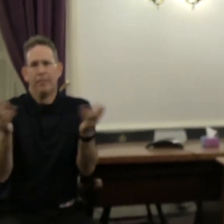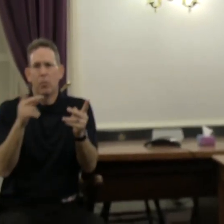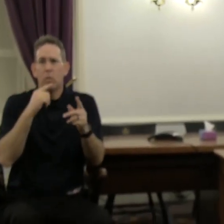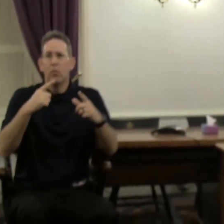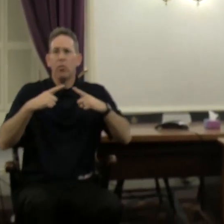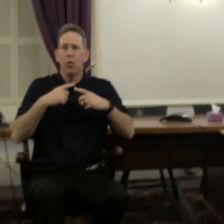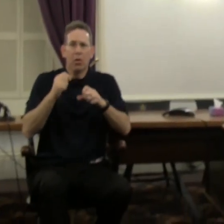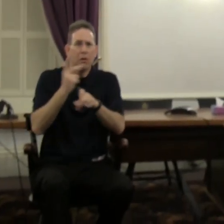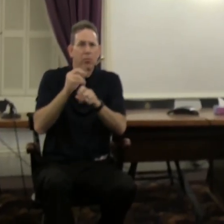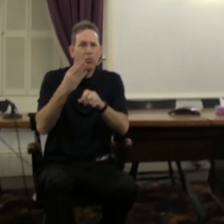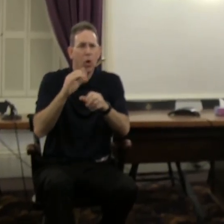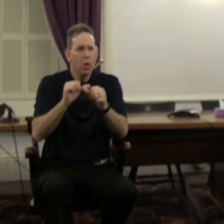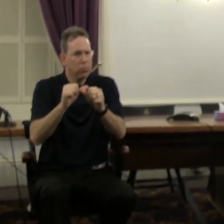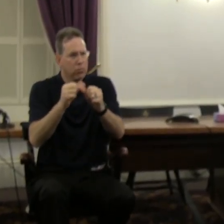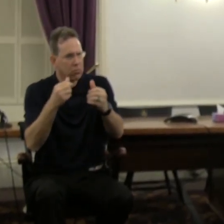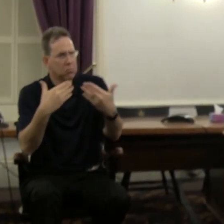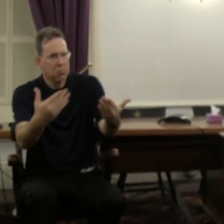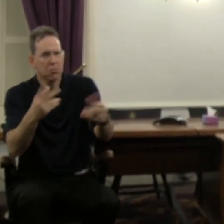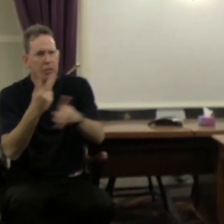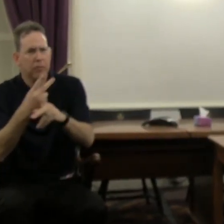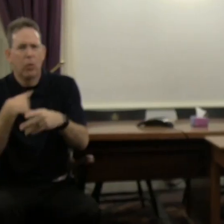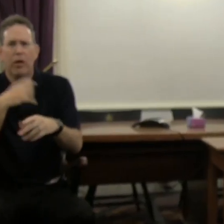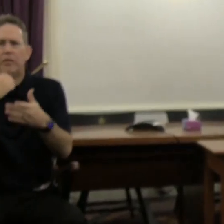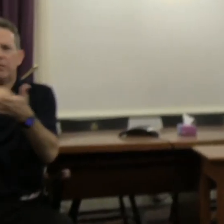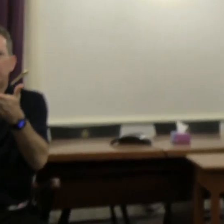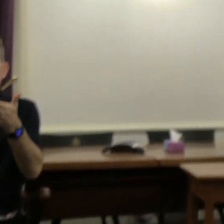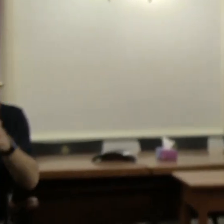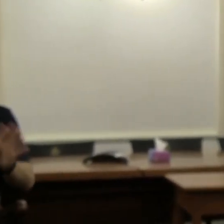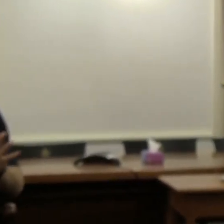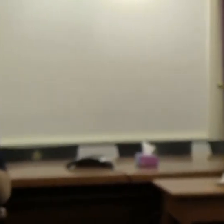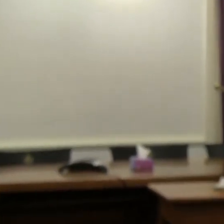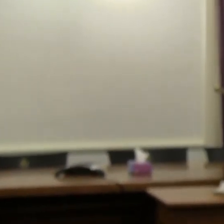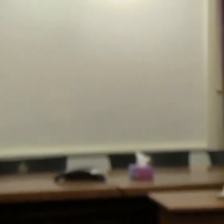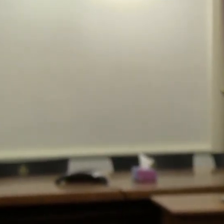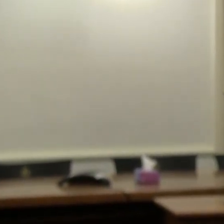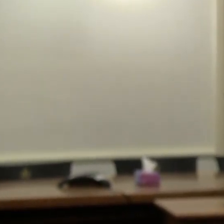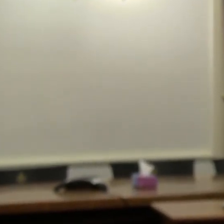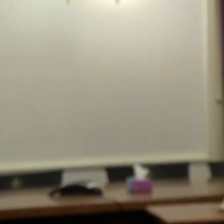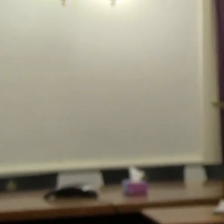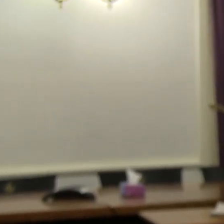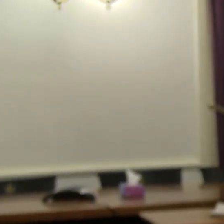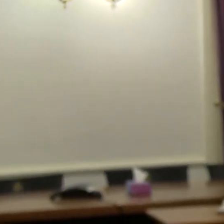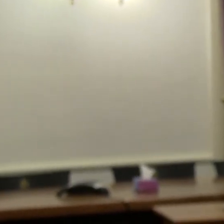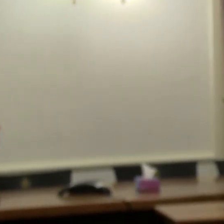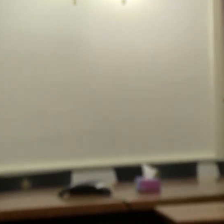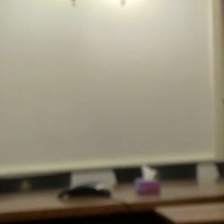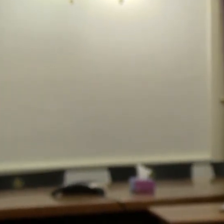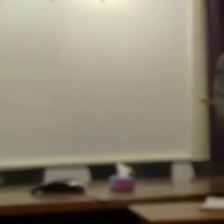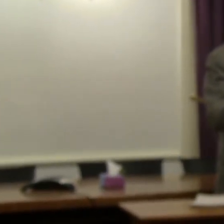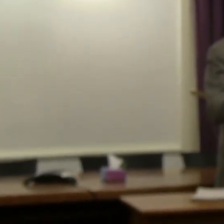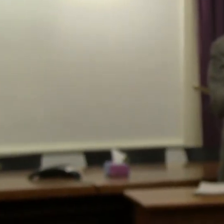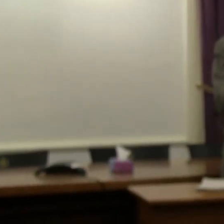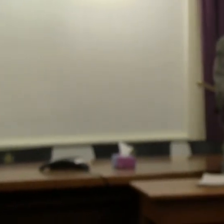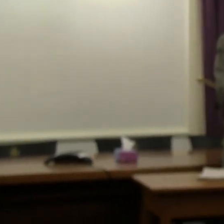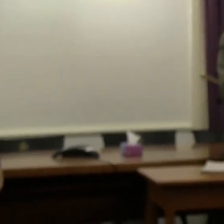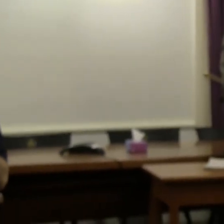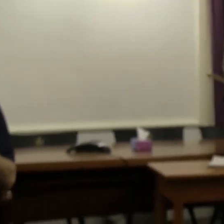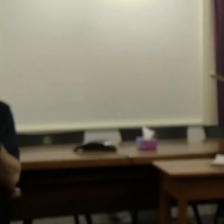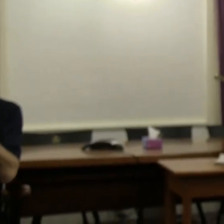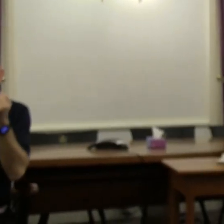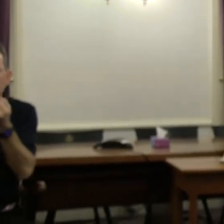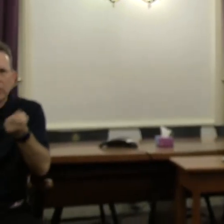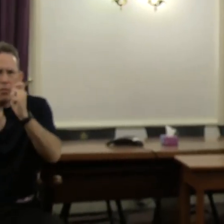to work beyond retirement age. This change precludes an unfair spend down simply to retain